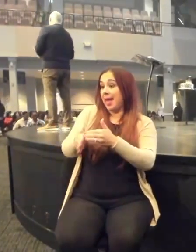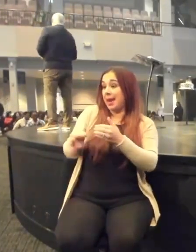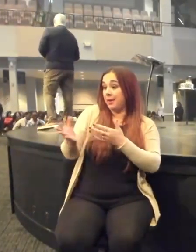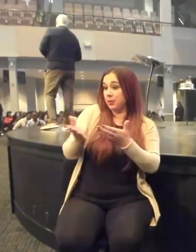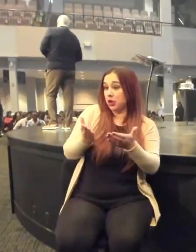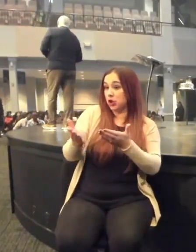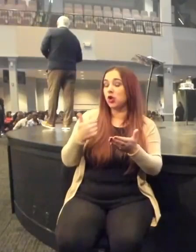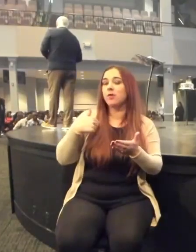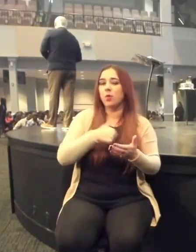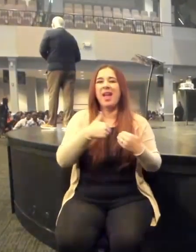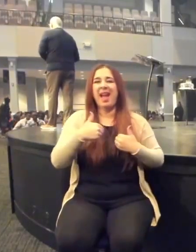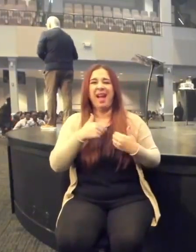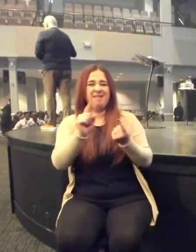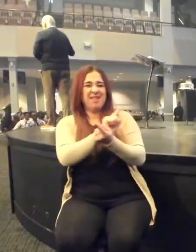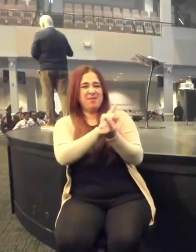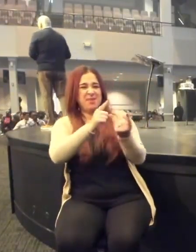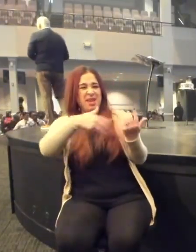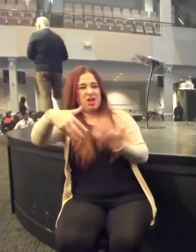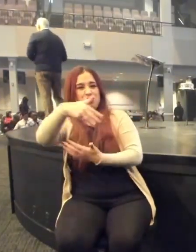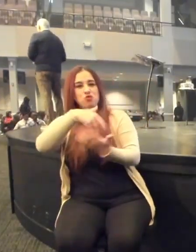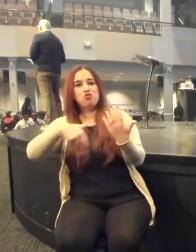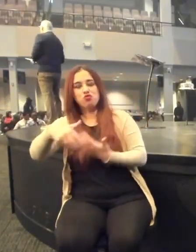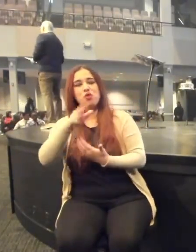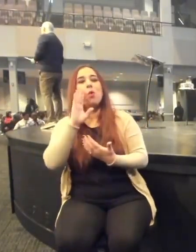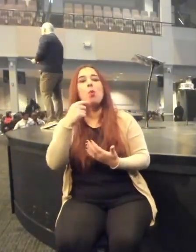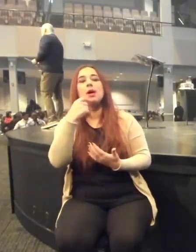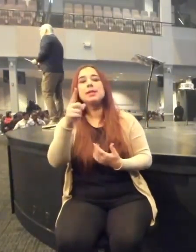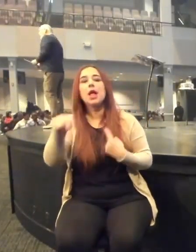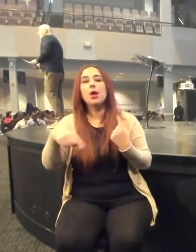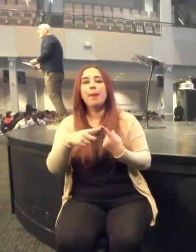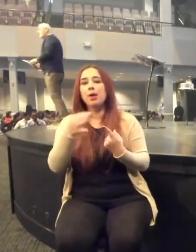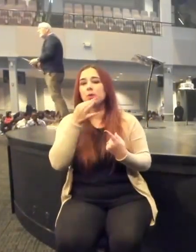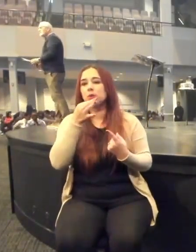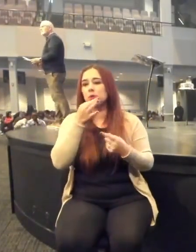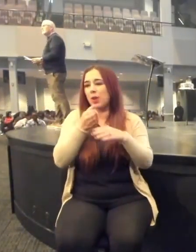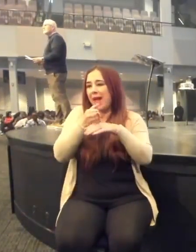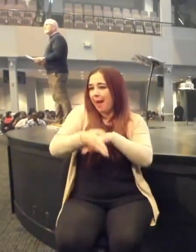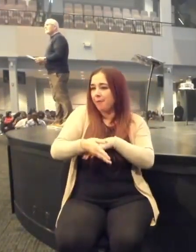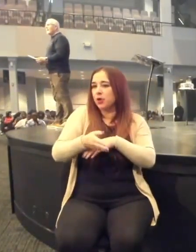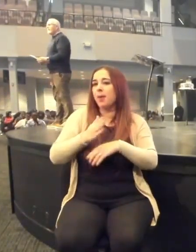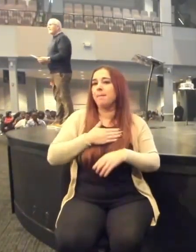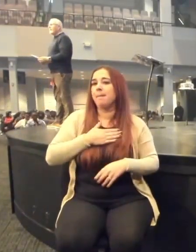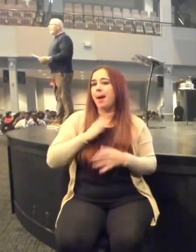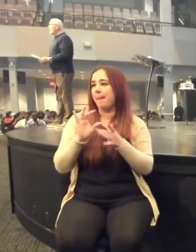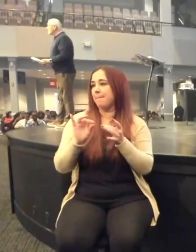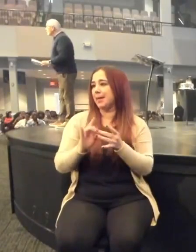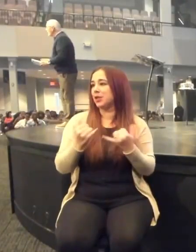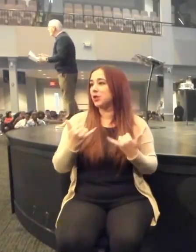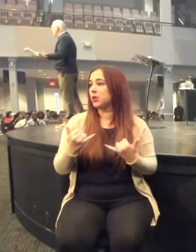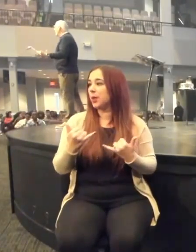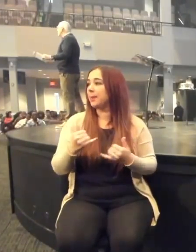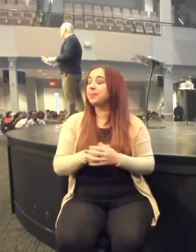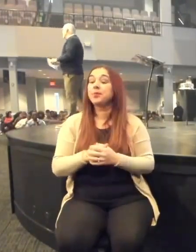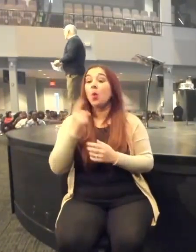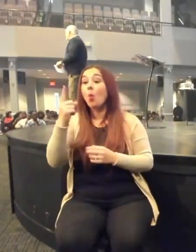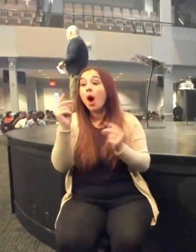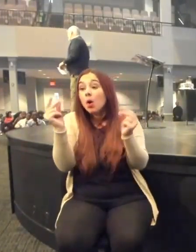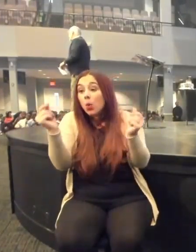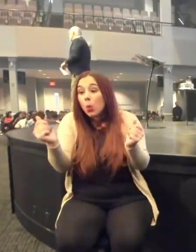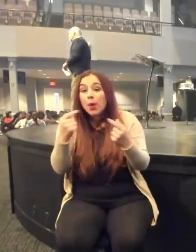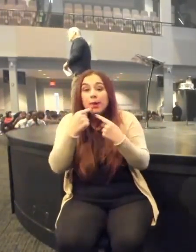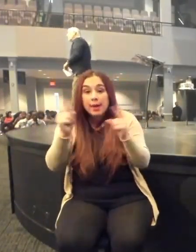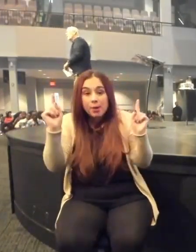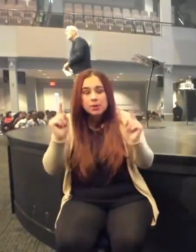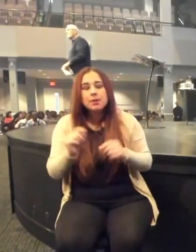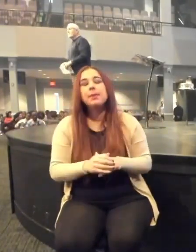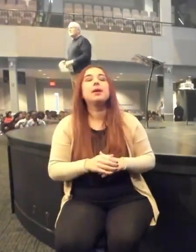and greet that happens also that I'll tell you more about in a few moments at the end of my message today. Just one quick announcement on my part.